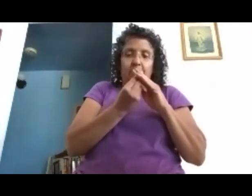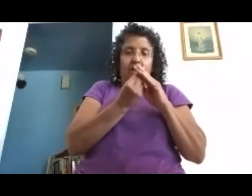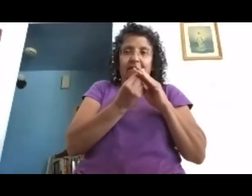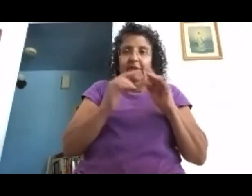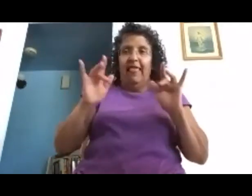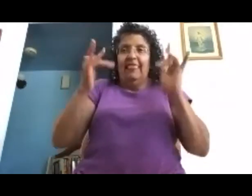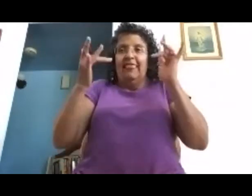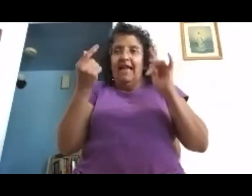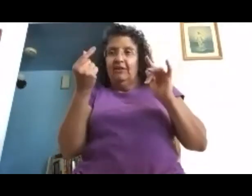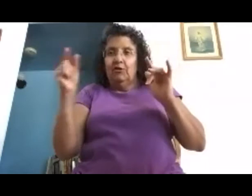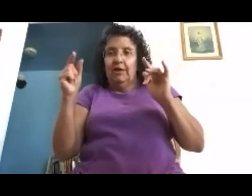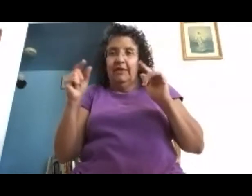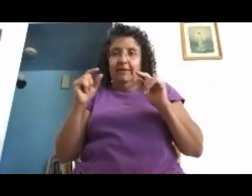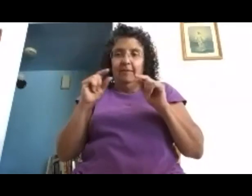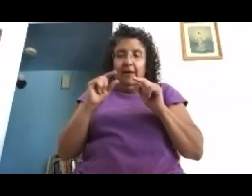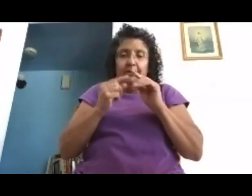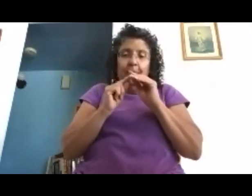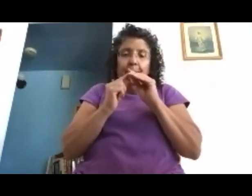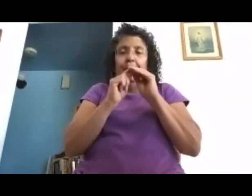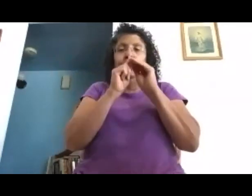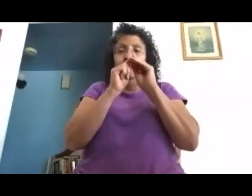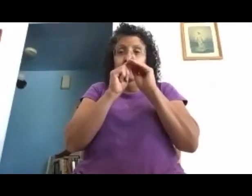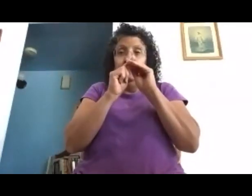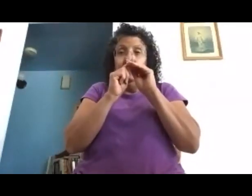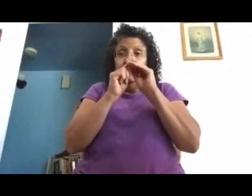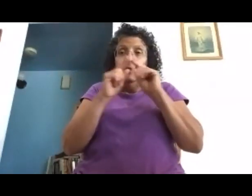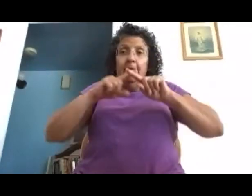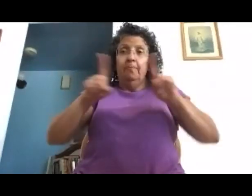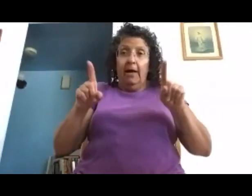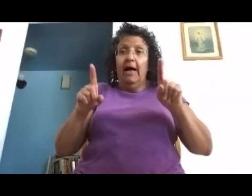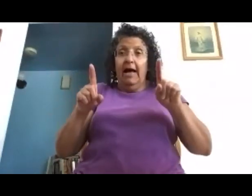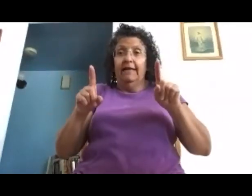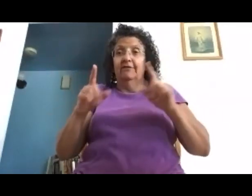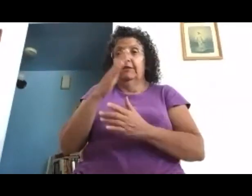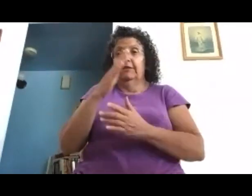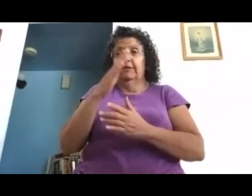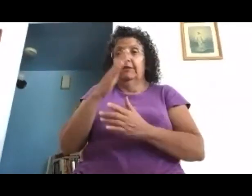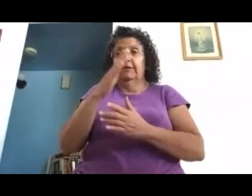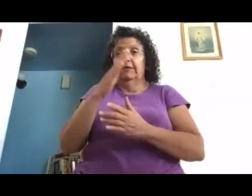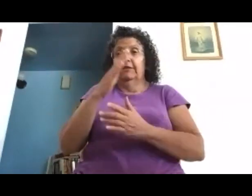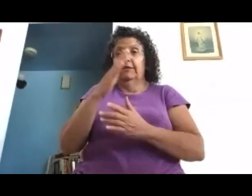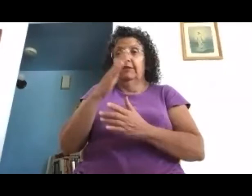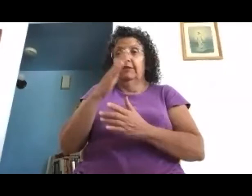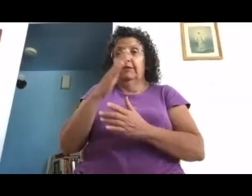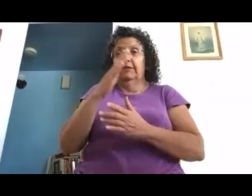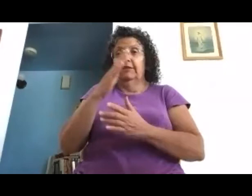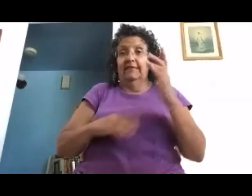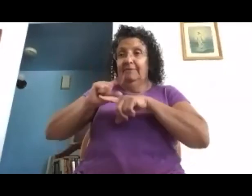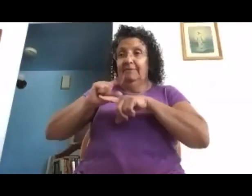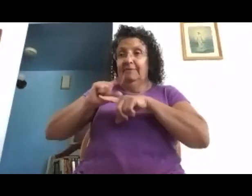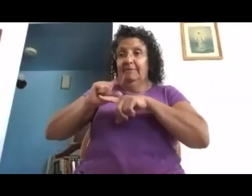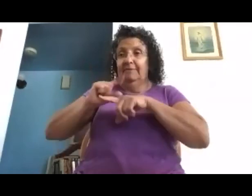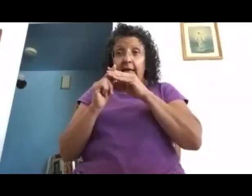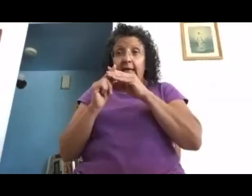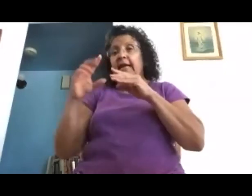about this tall when I caught them. But it took some of the seeds only 3 days to sprout, and then some more came up on day